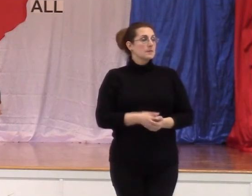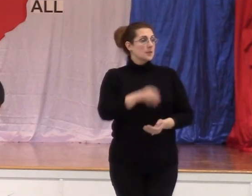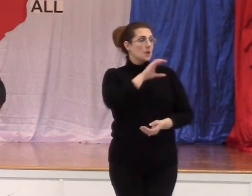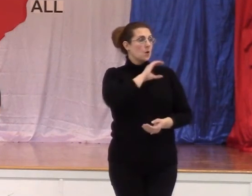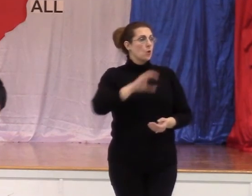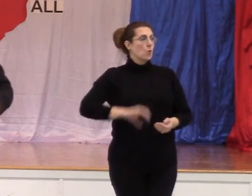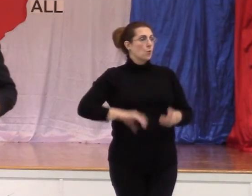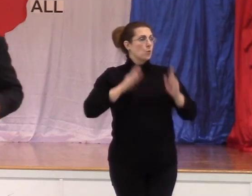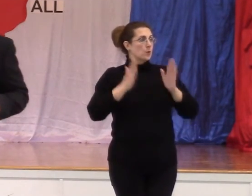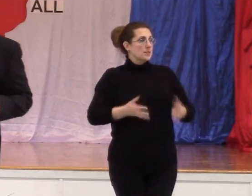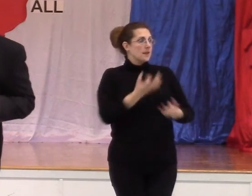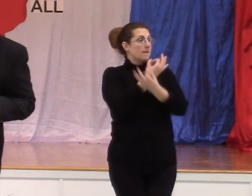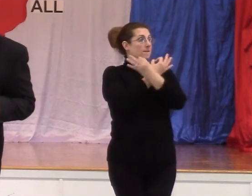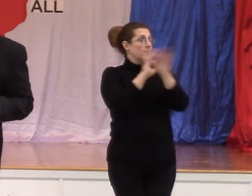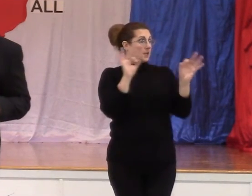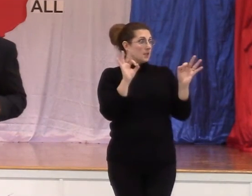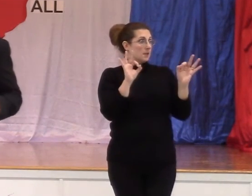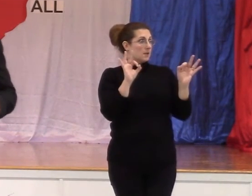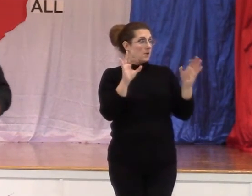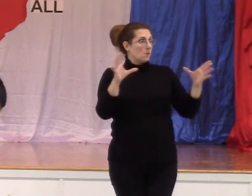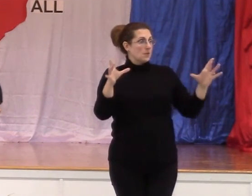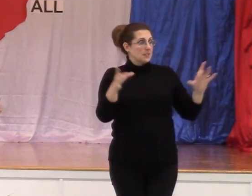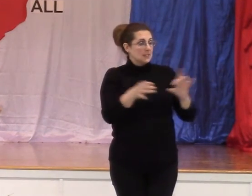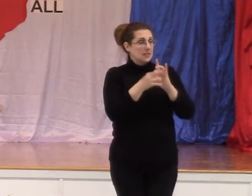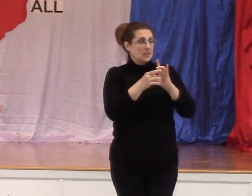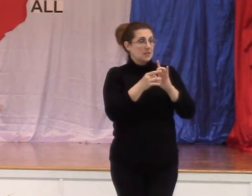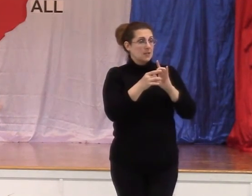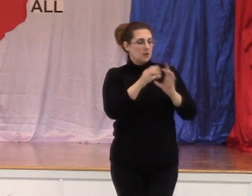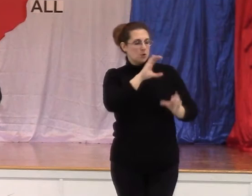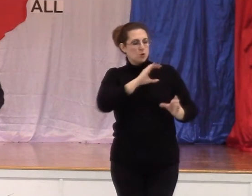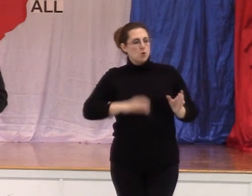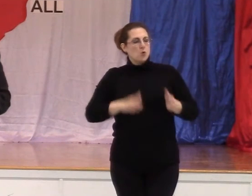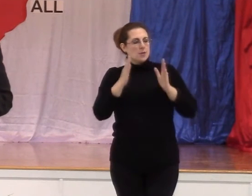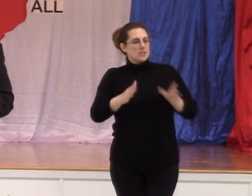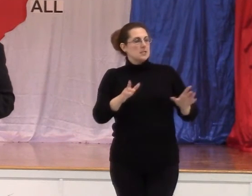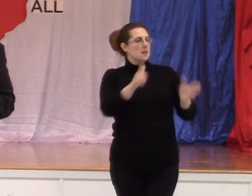Christian freedom was wedded to Christian love.